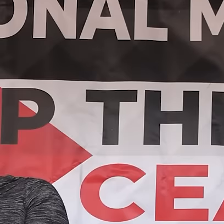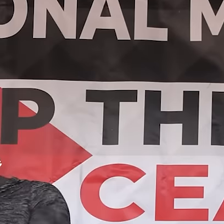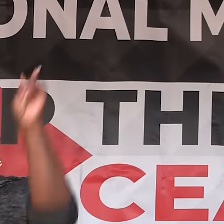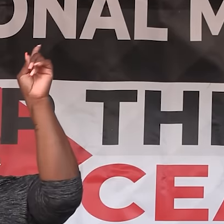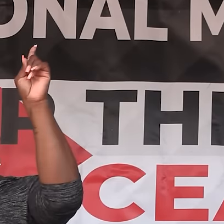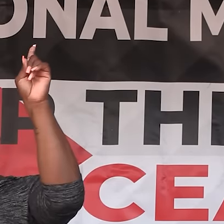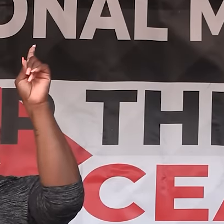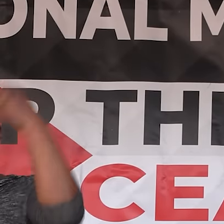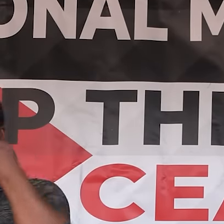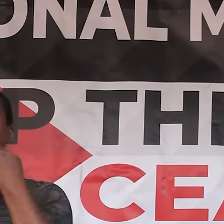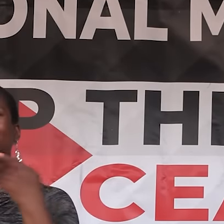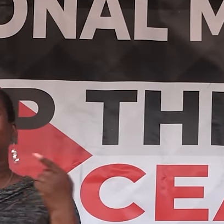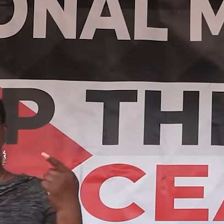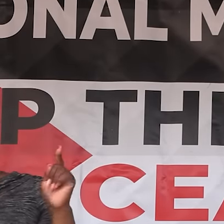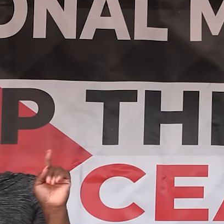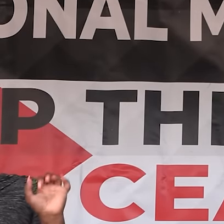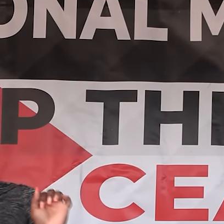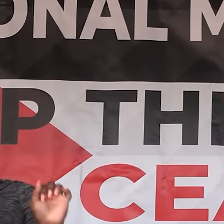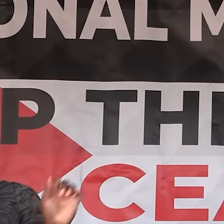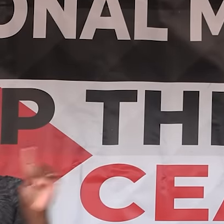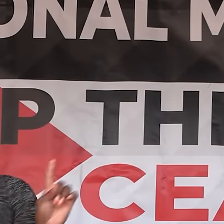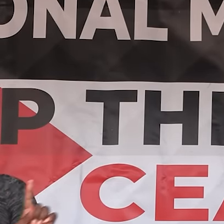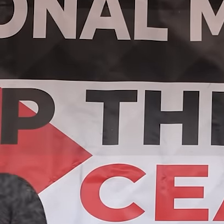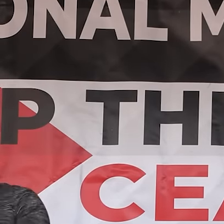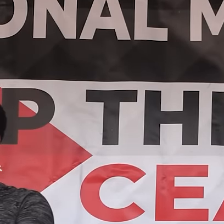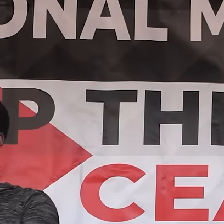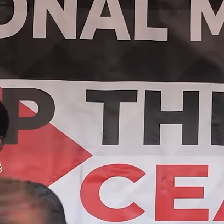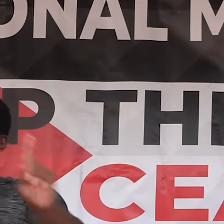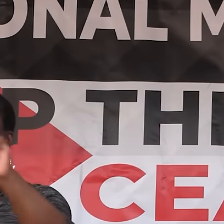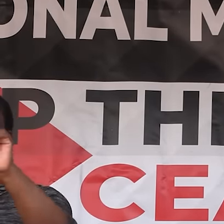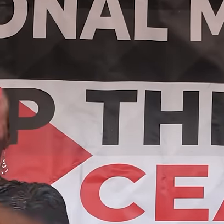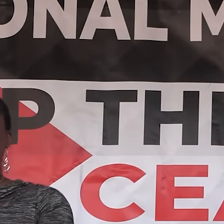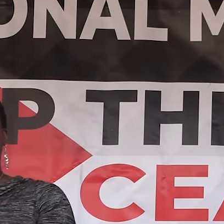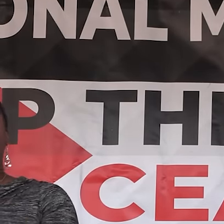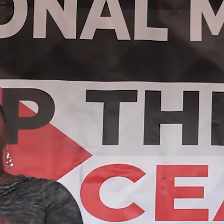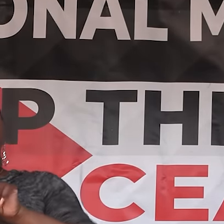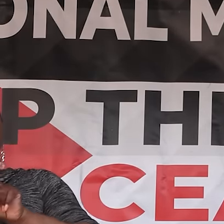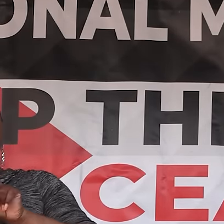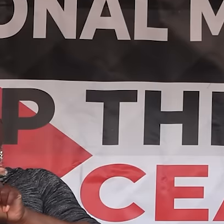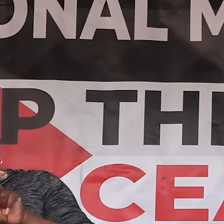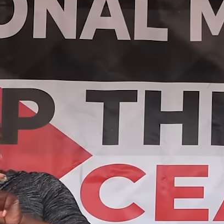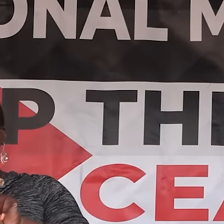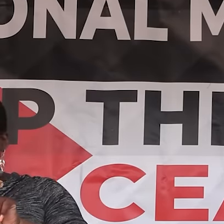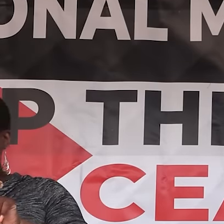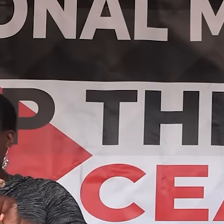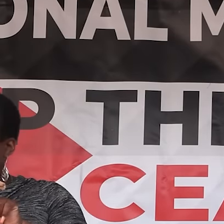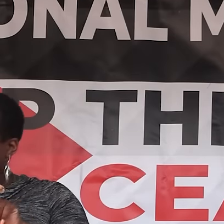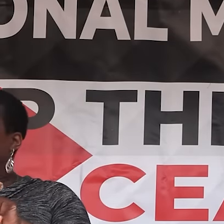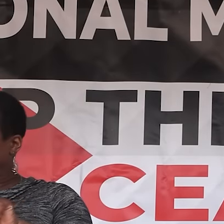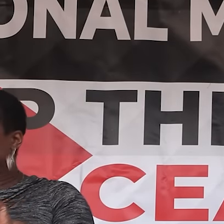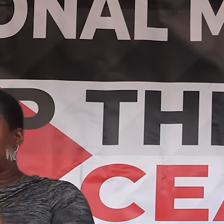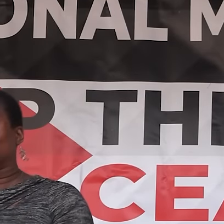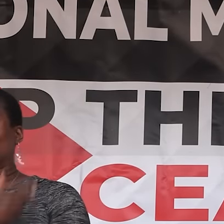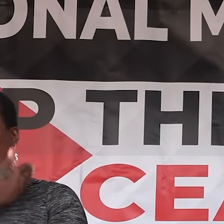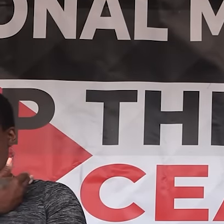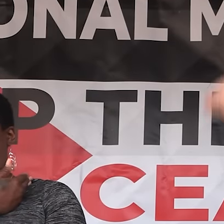The message right now from inside of Gaza is a message of hope, a message of positivity. Gaza